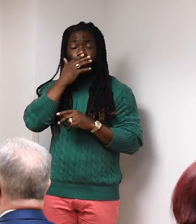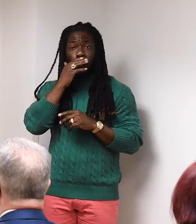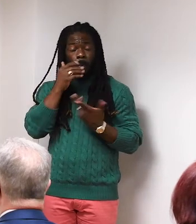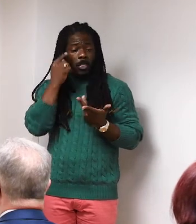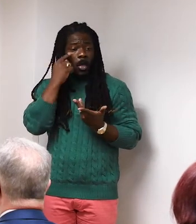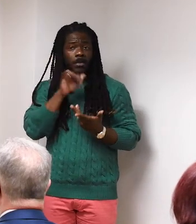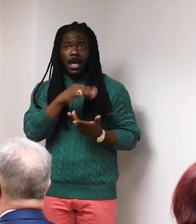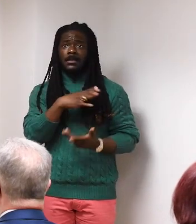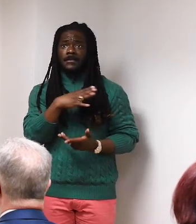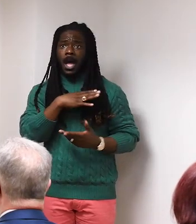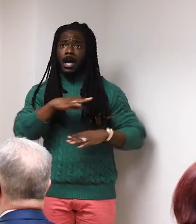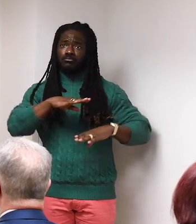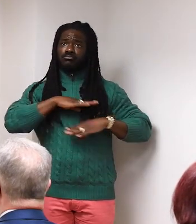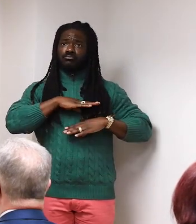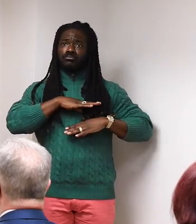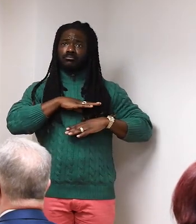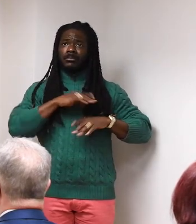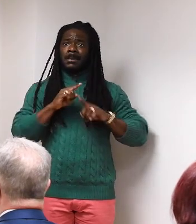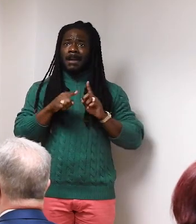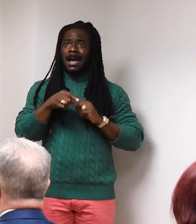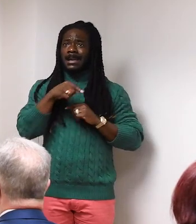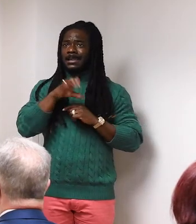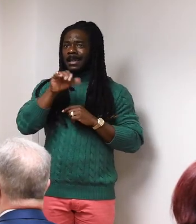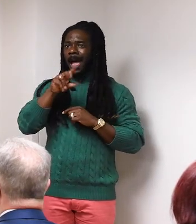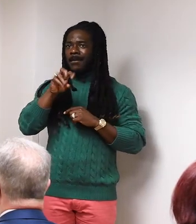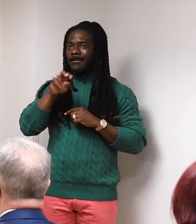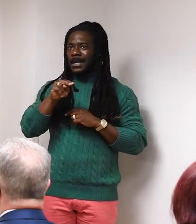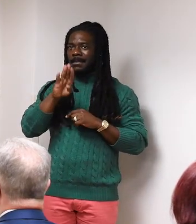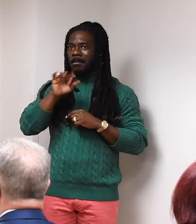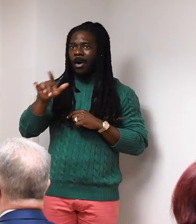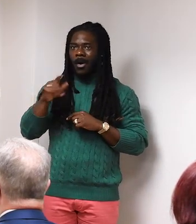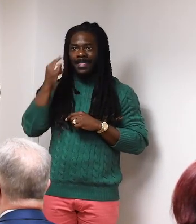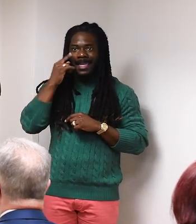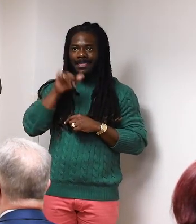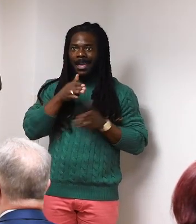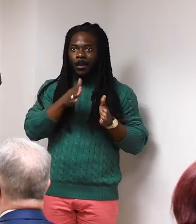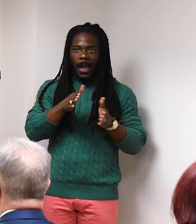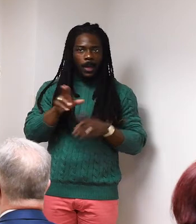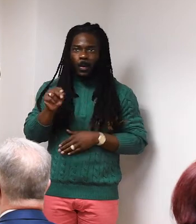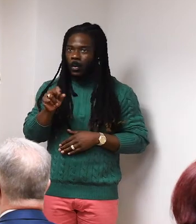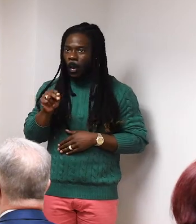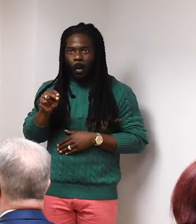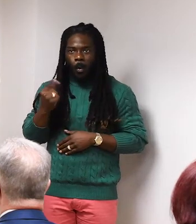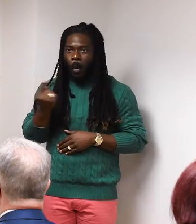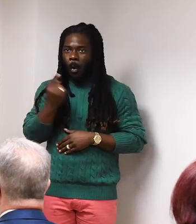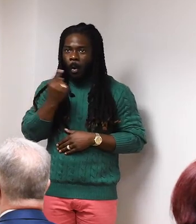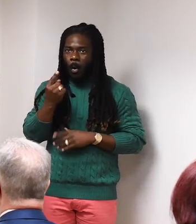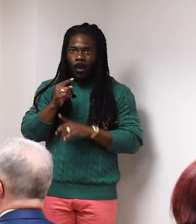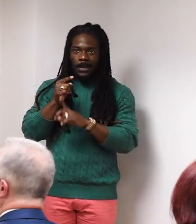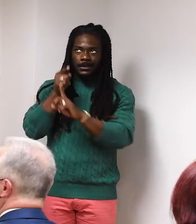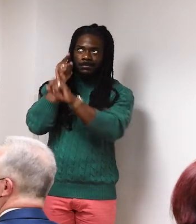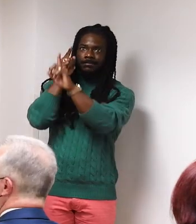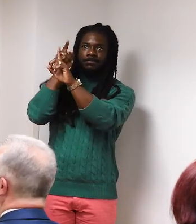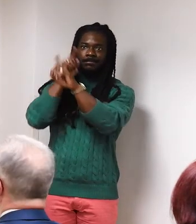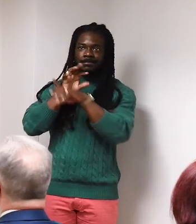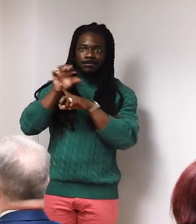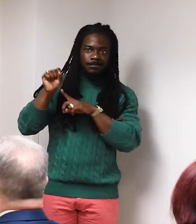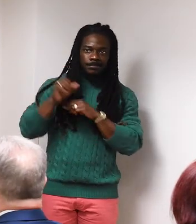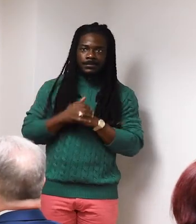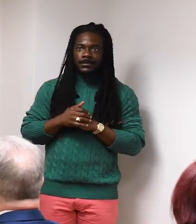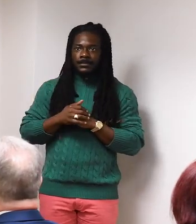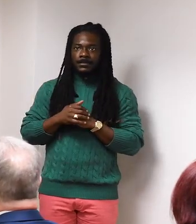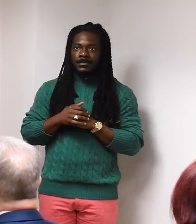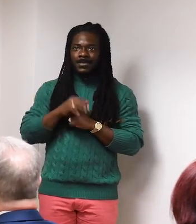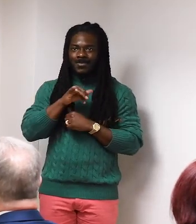just fine. But that's not the way he thinks. He's always reaching for the next level. And